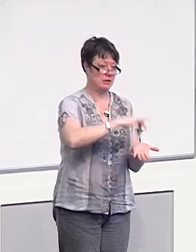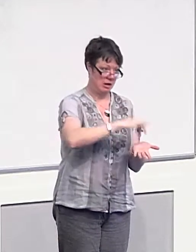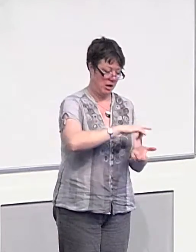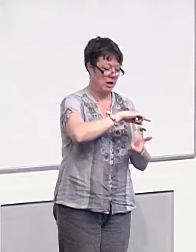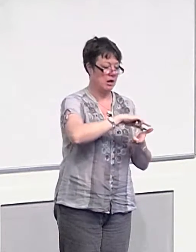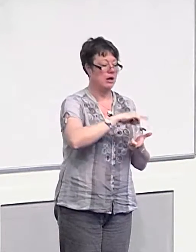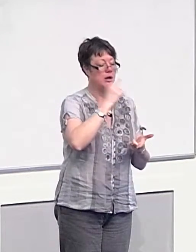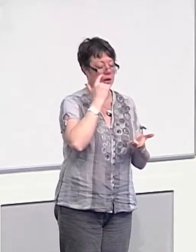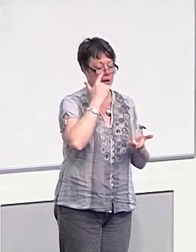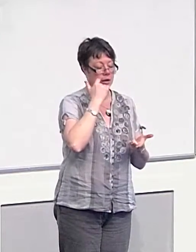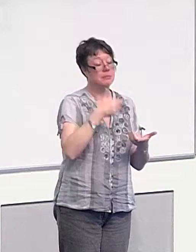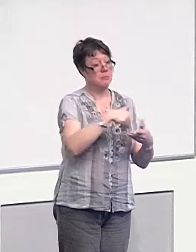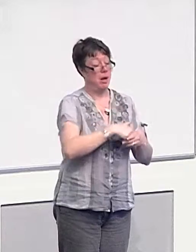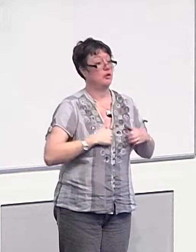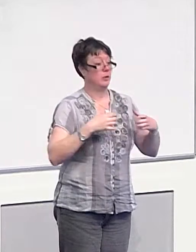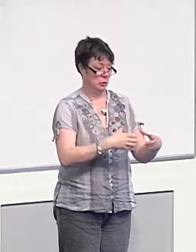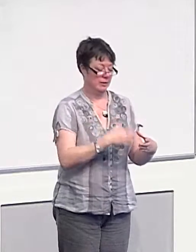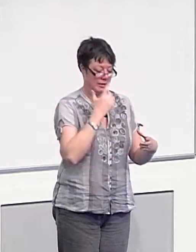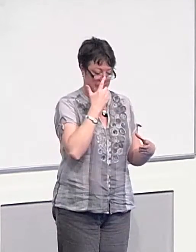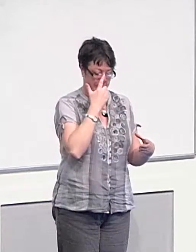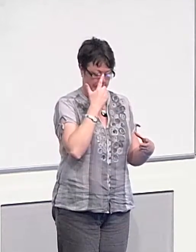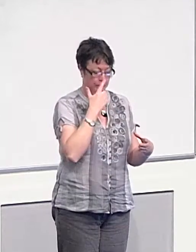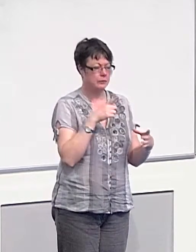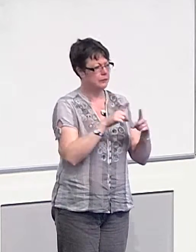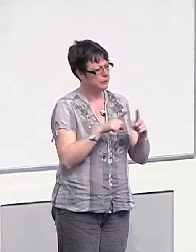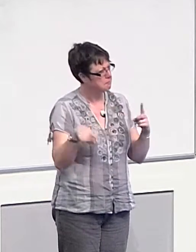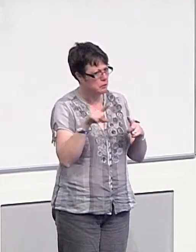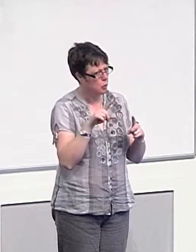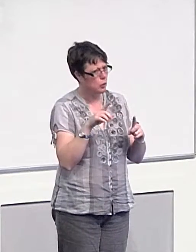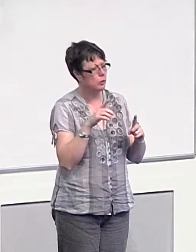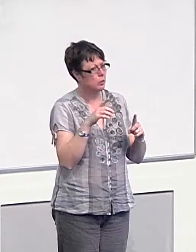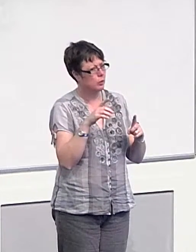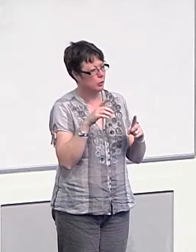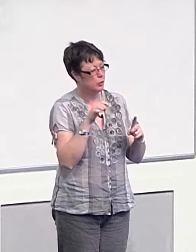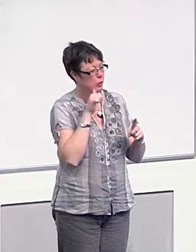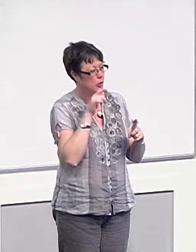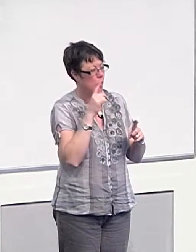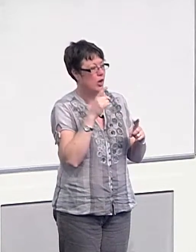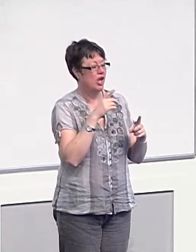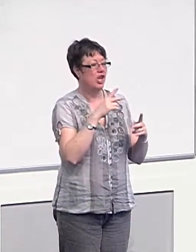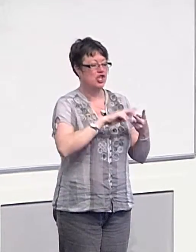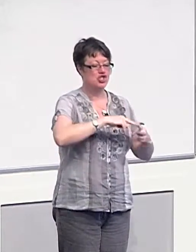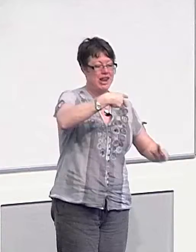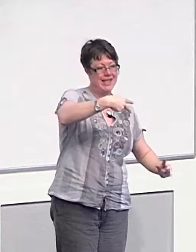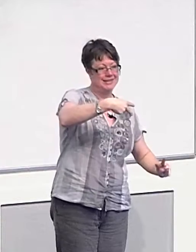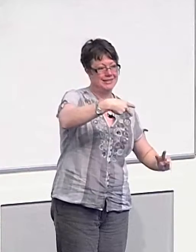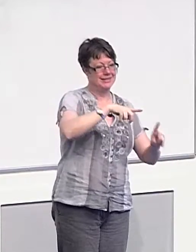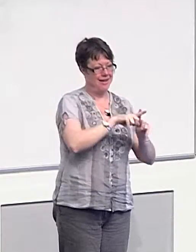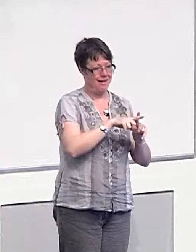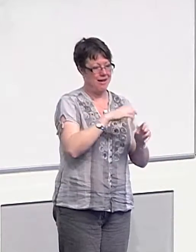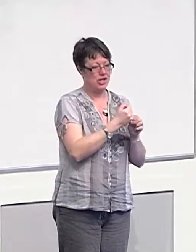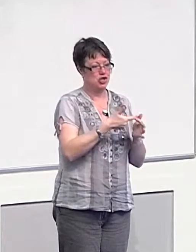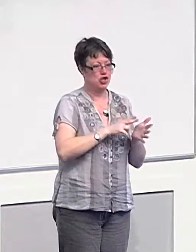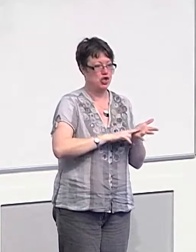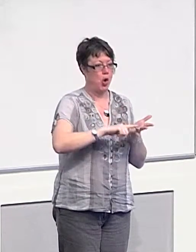and you will also, it will have not escaped you, that genetics and genomics has been mentioned a number of times